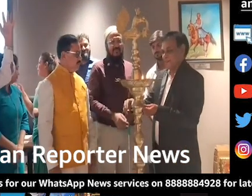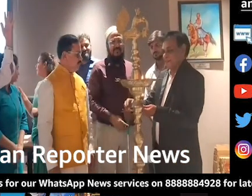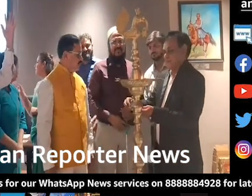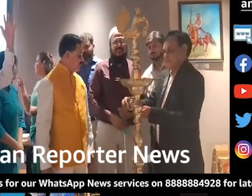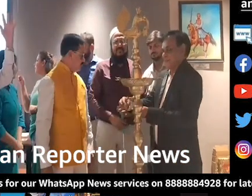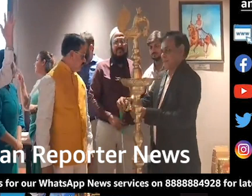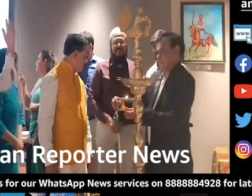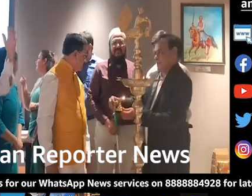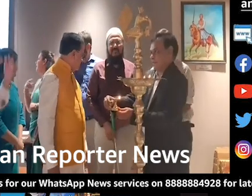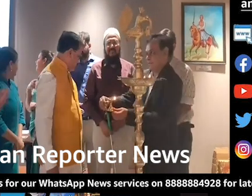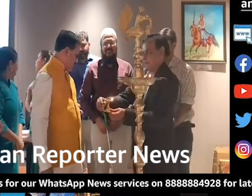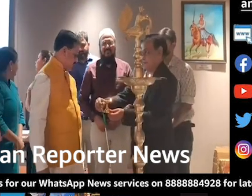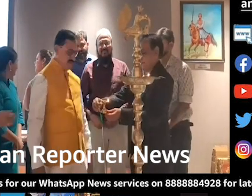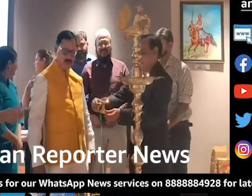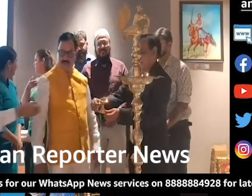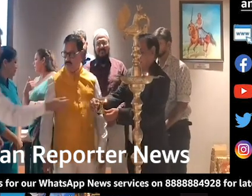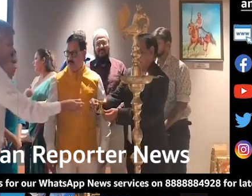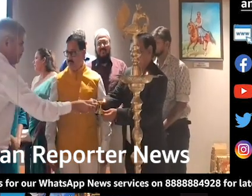lives.